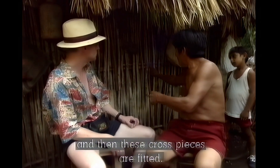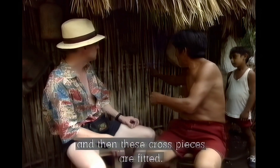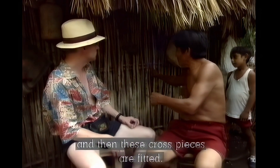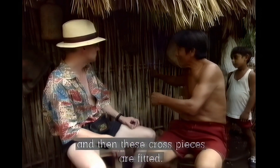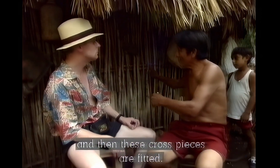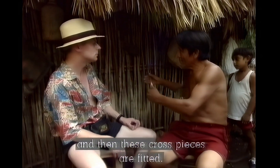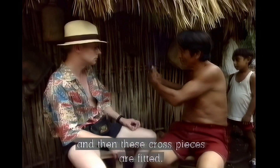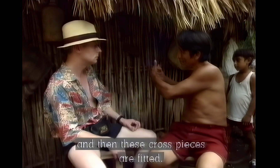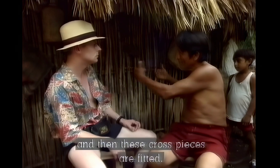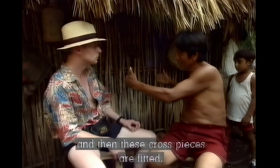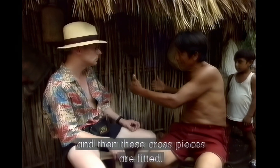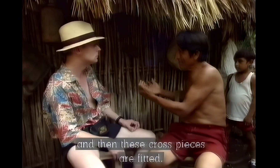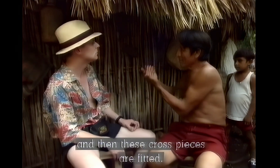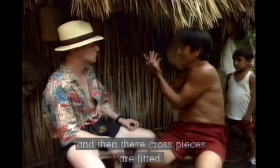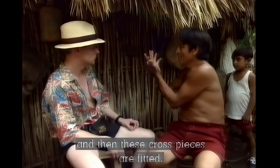Then these cross pieces are fitted.